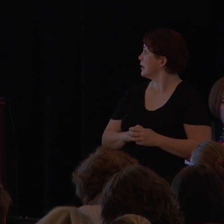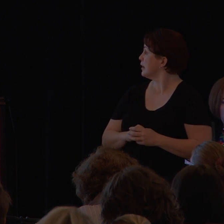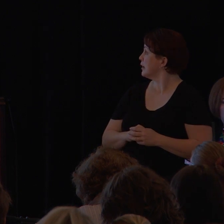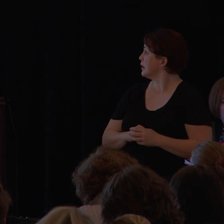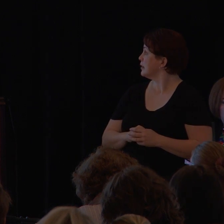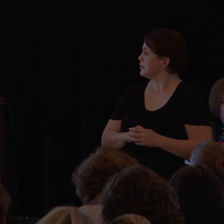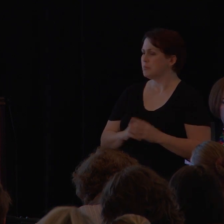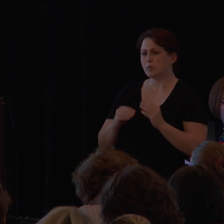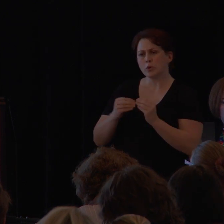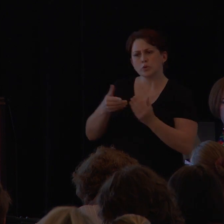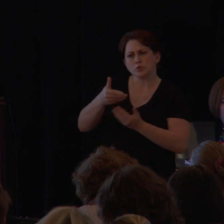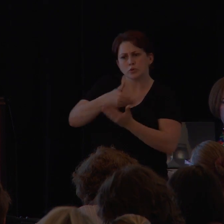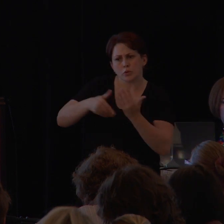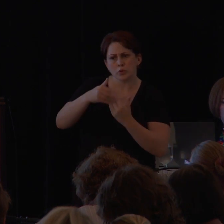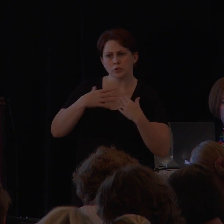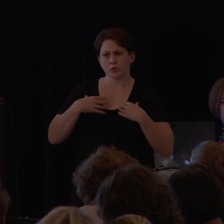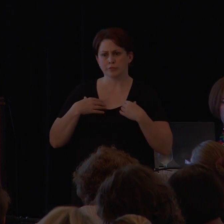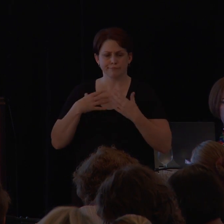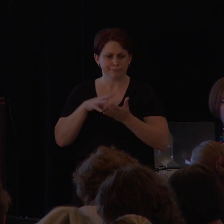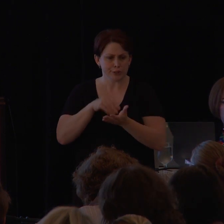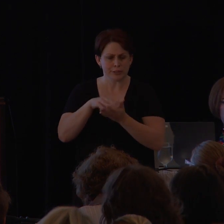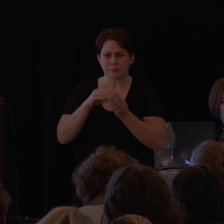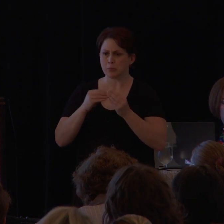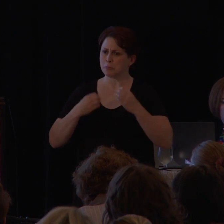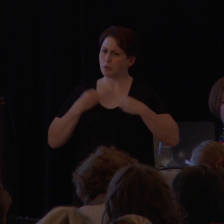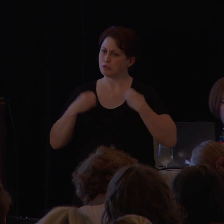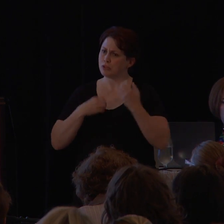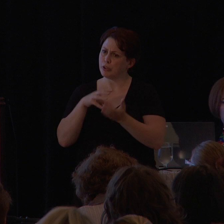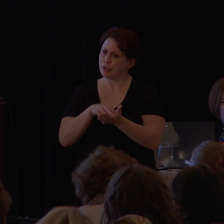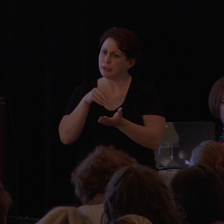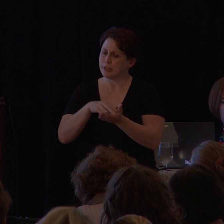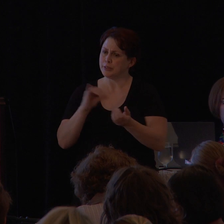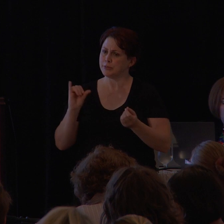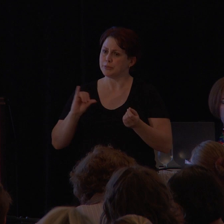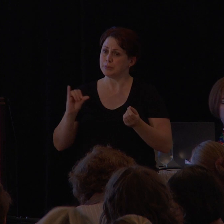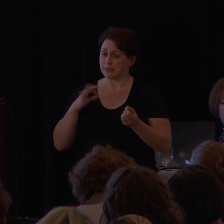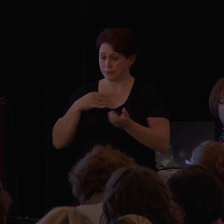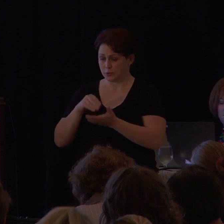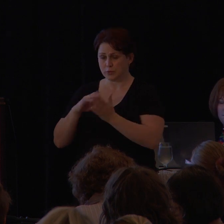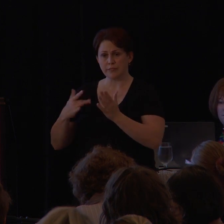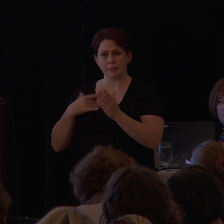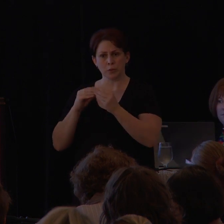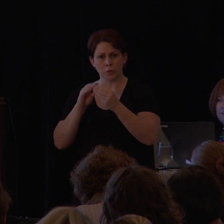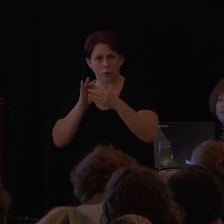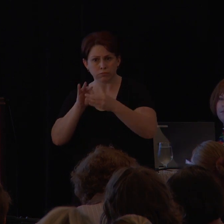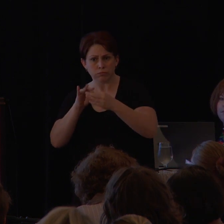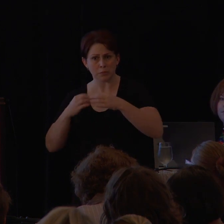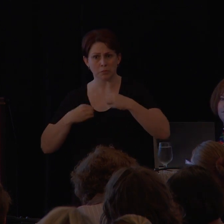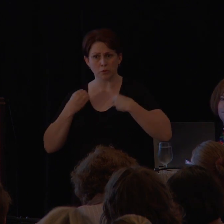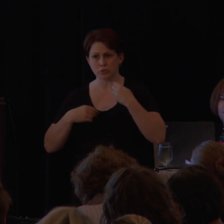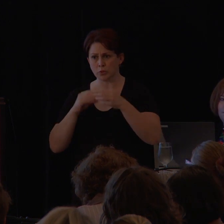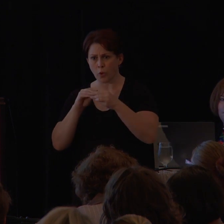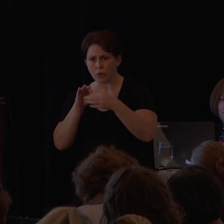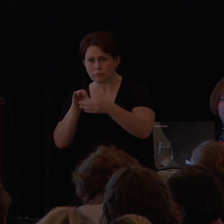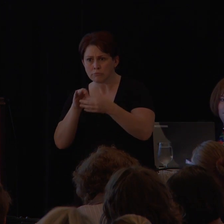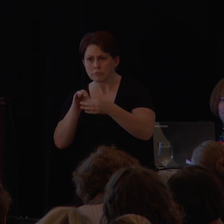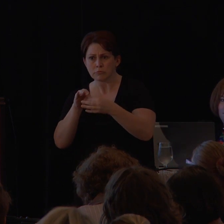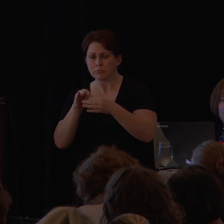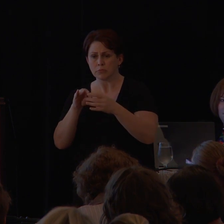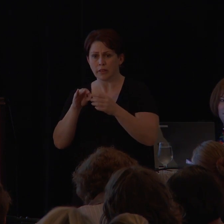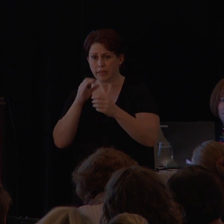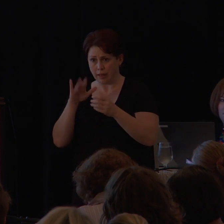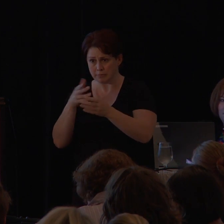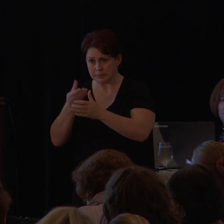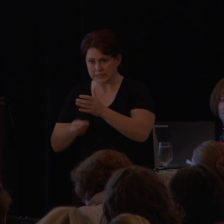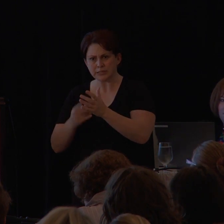and respect. That schools are not, and this is very much consistent with inclusion as well, schools are not just about academics